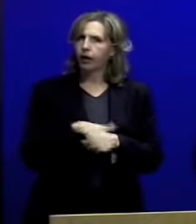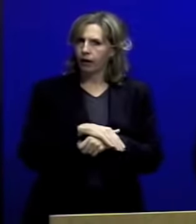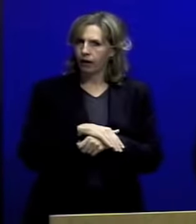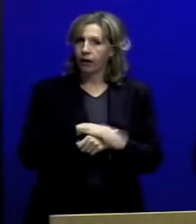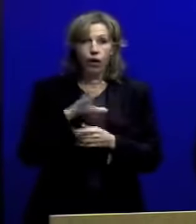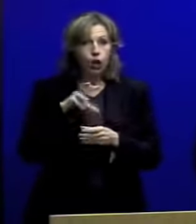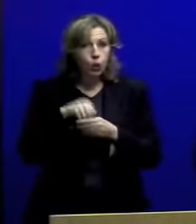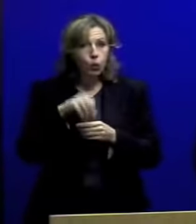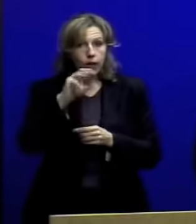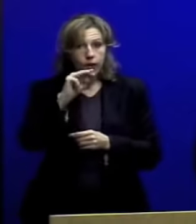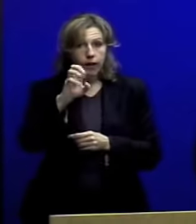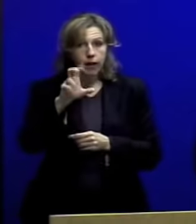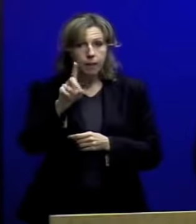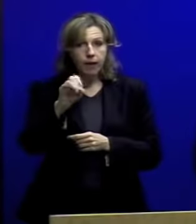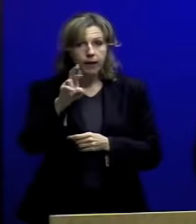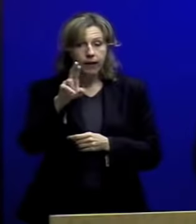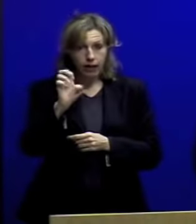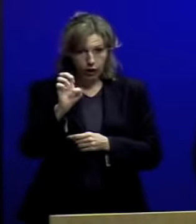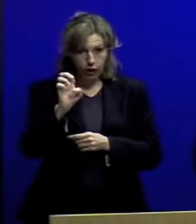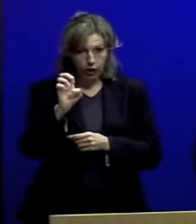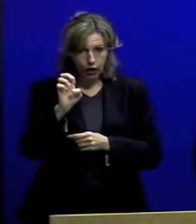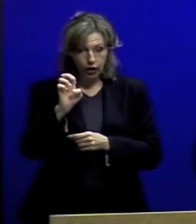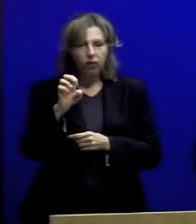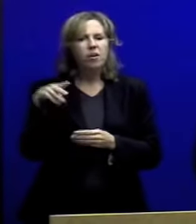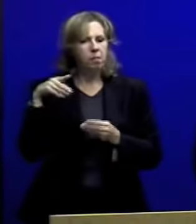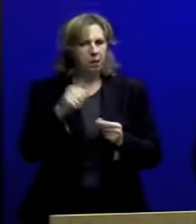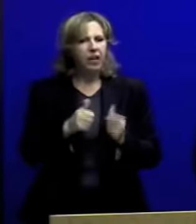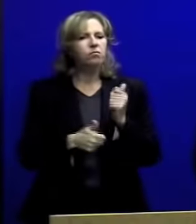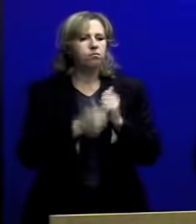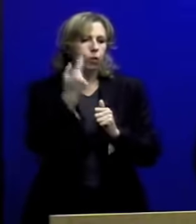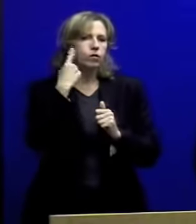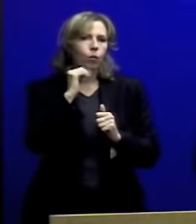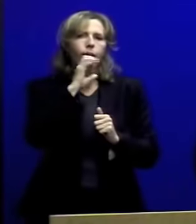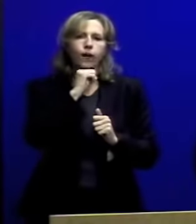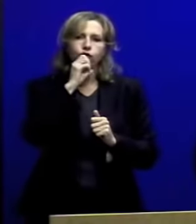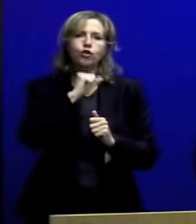Medicare, which pays for the majority of care of elders.